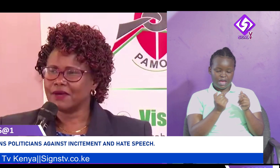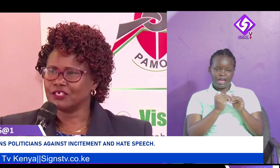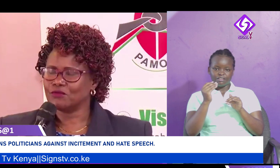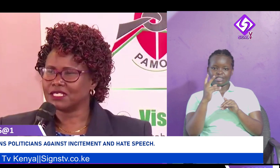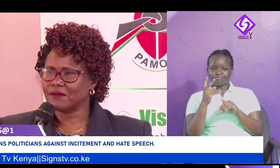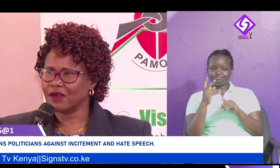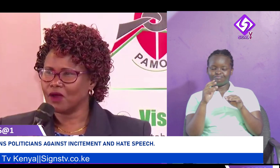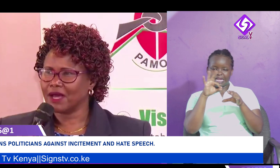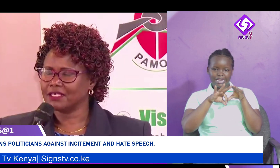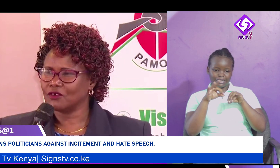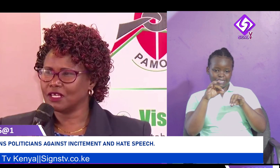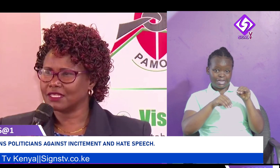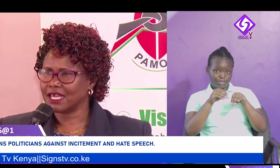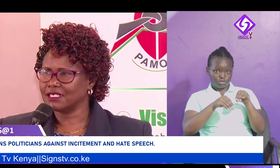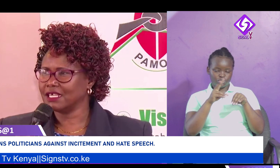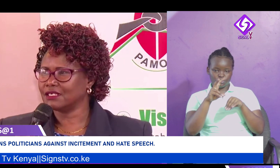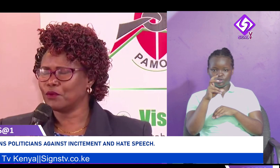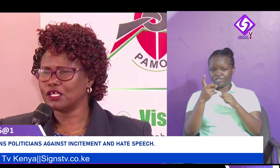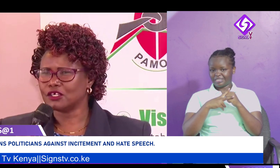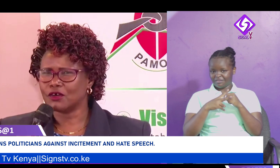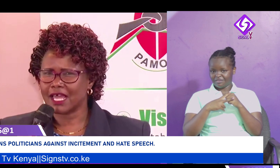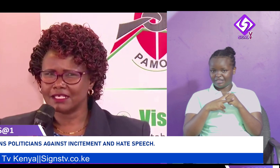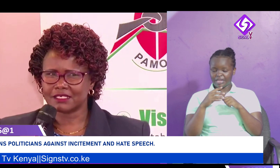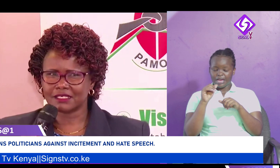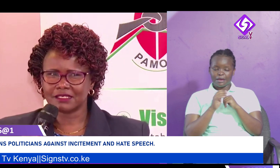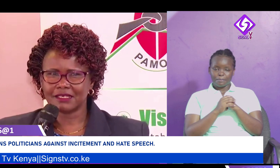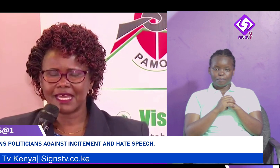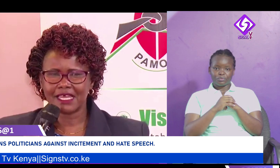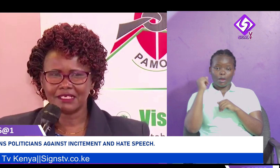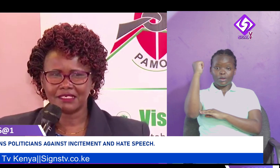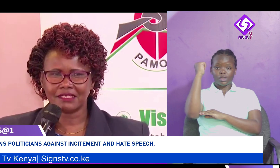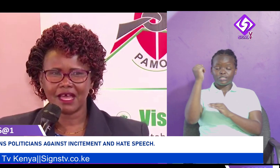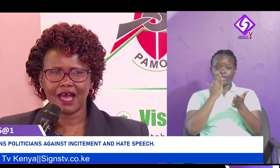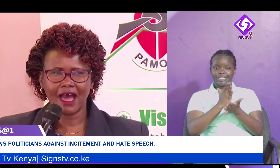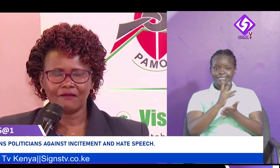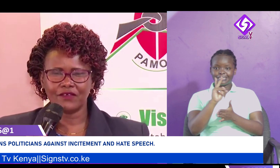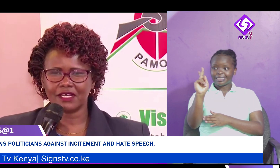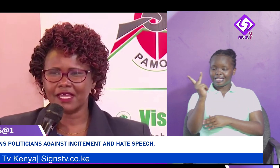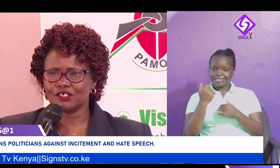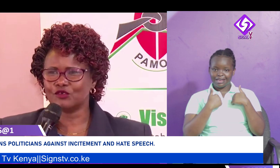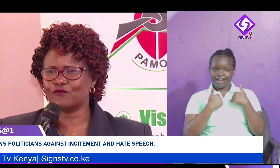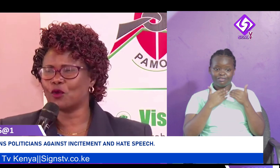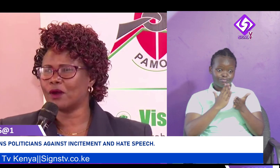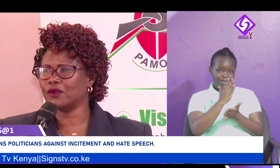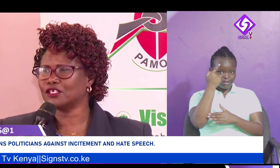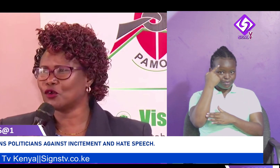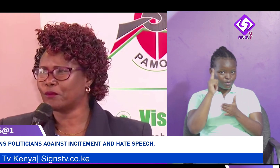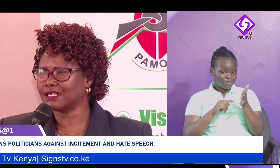Katiba yetu imesema ya kwamba Article 38, political rights. Kenyans have the right to form a political